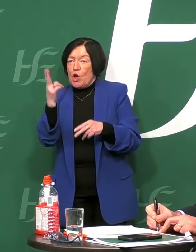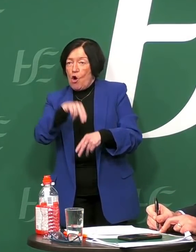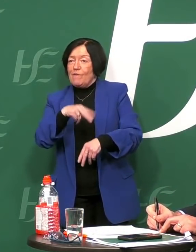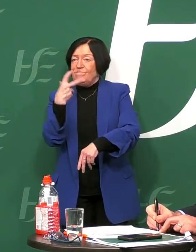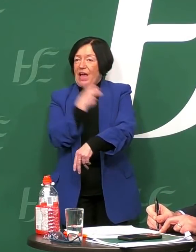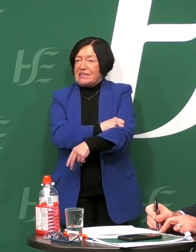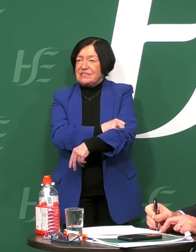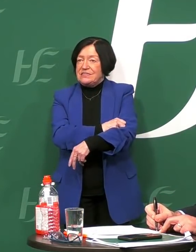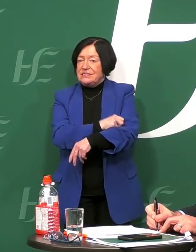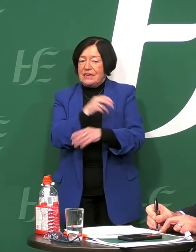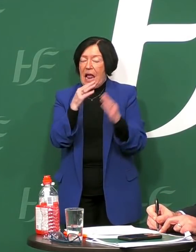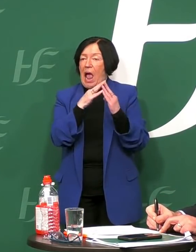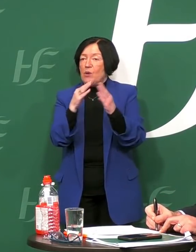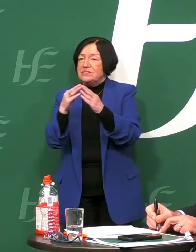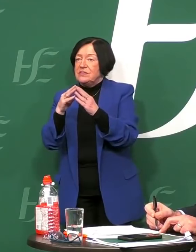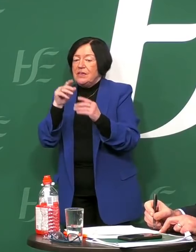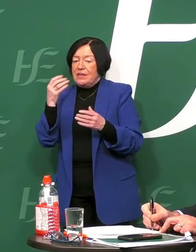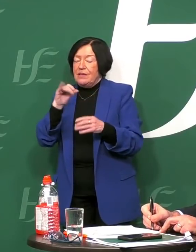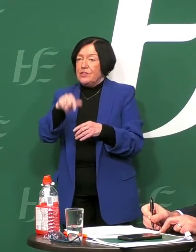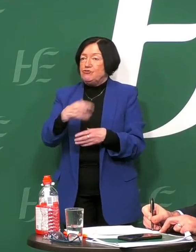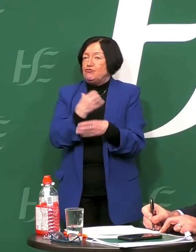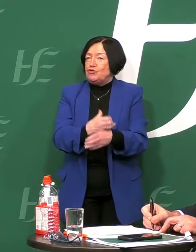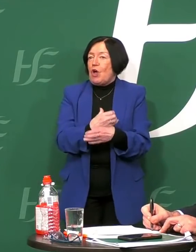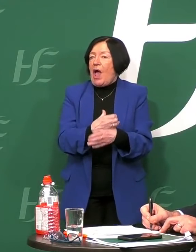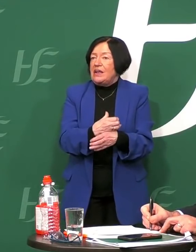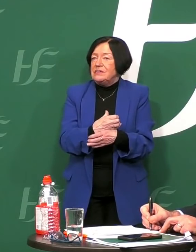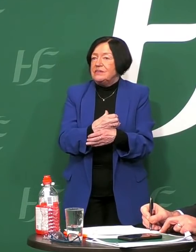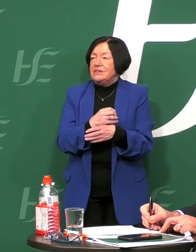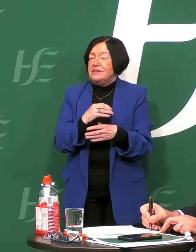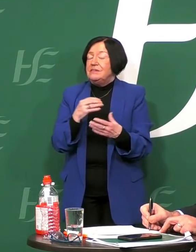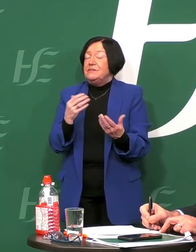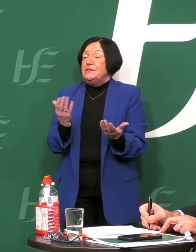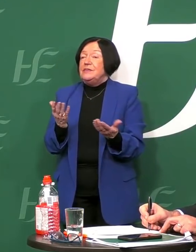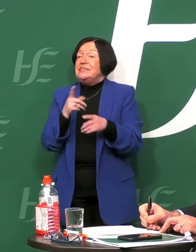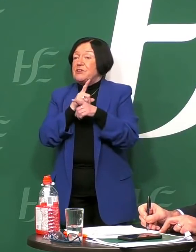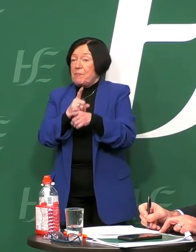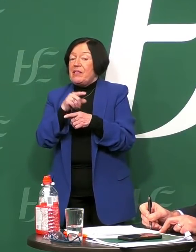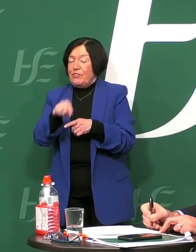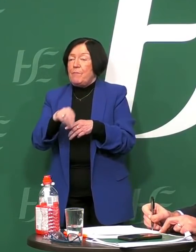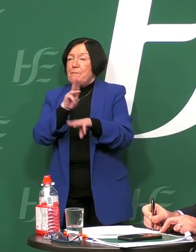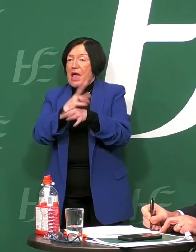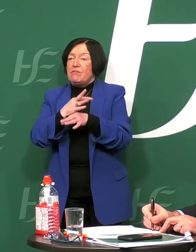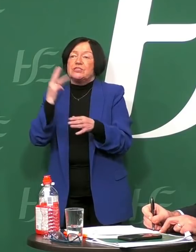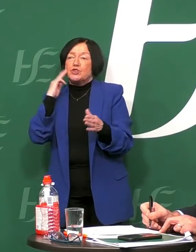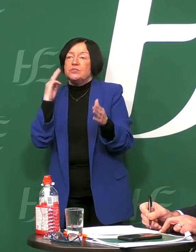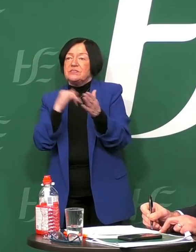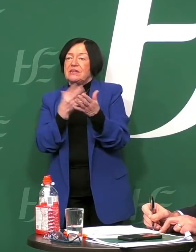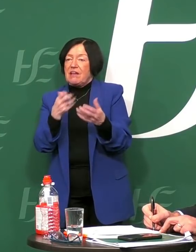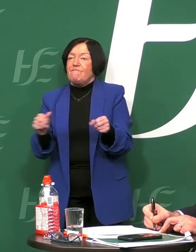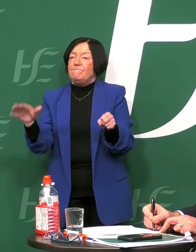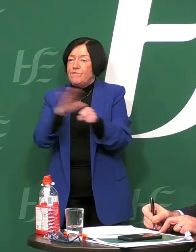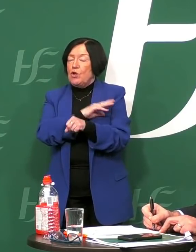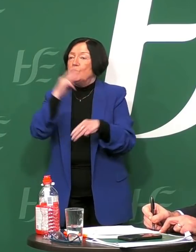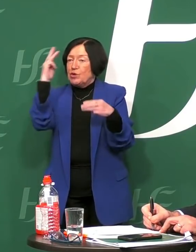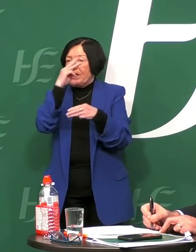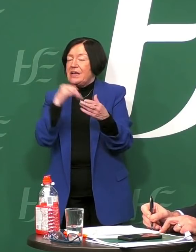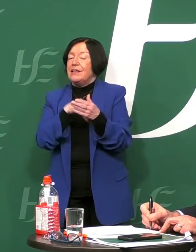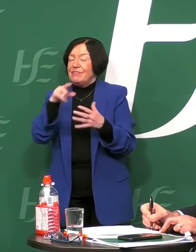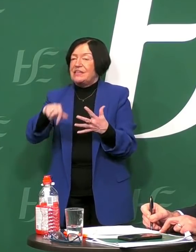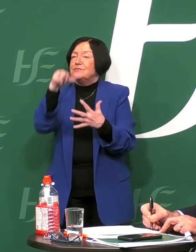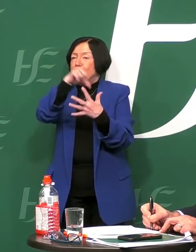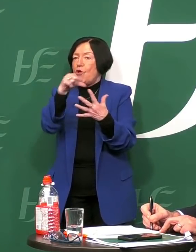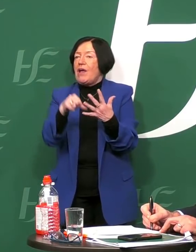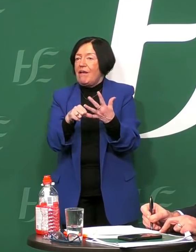unvaccinated household member, namely the child, provided, of course, the parents' consent in order to afford protection. That's the priority